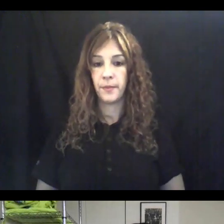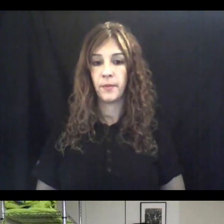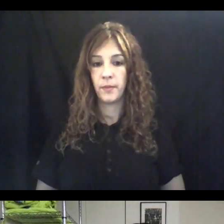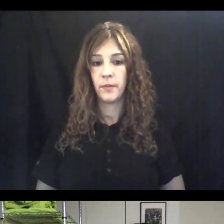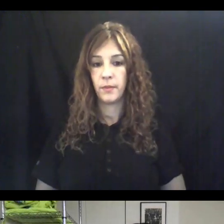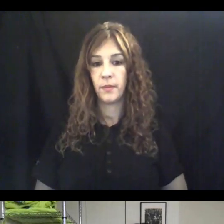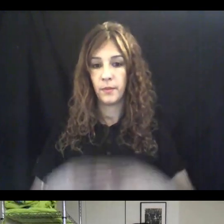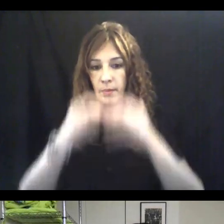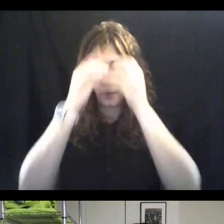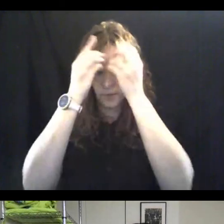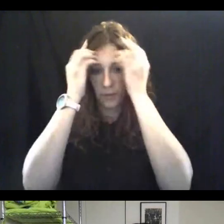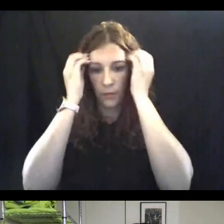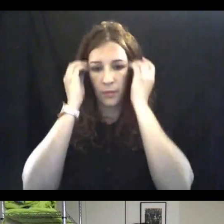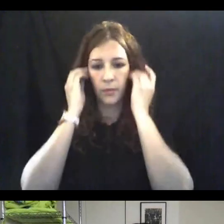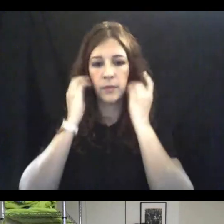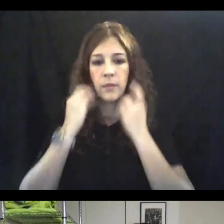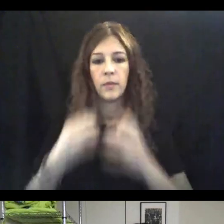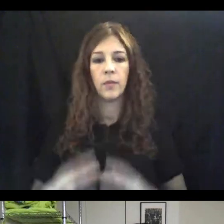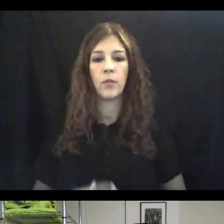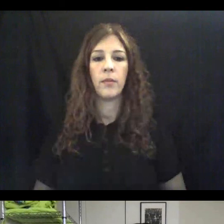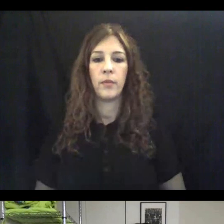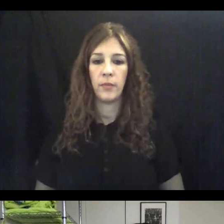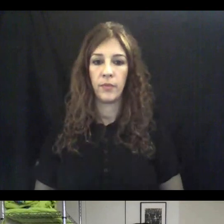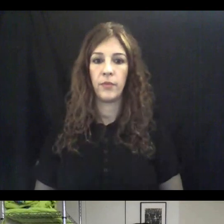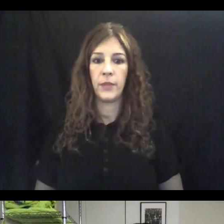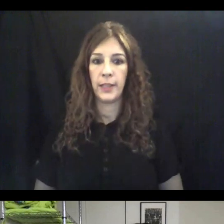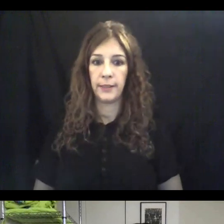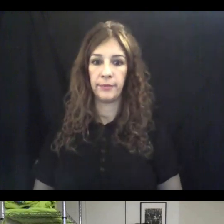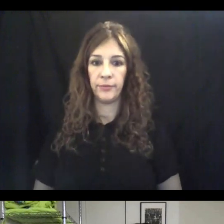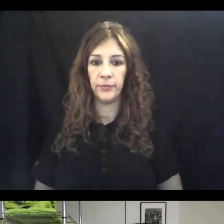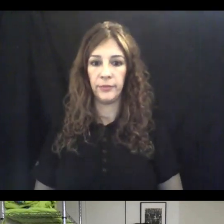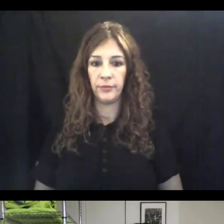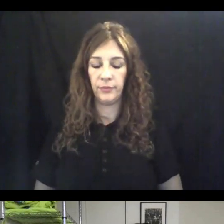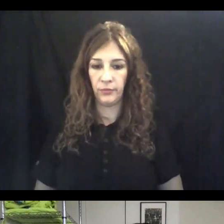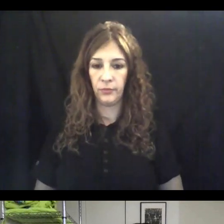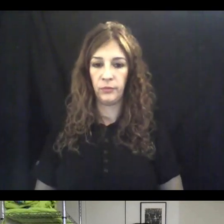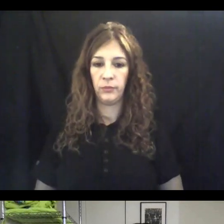we're excited about the